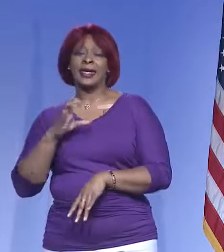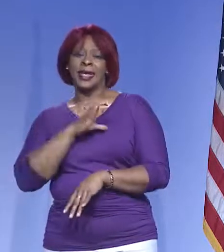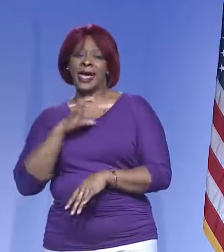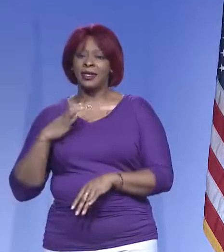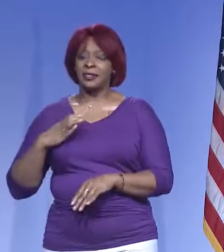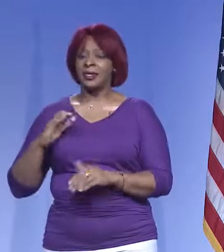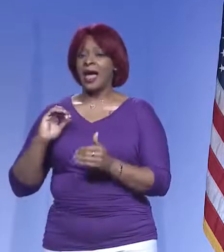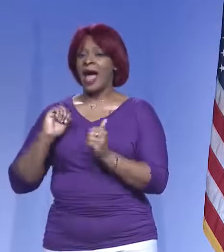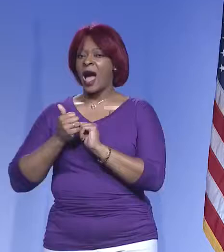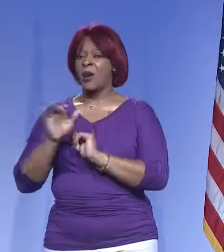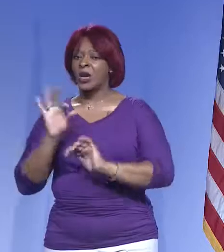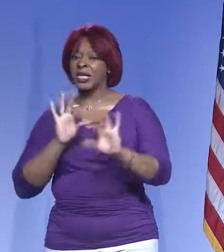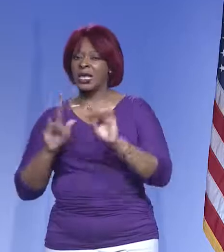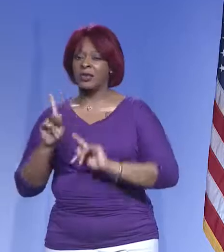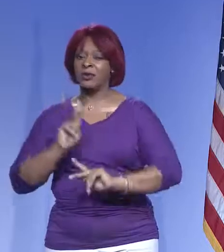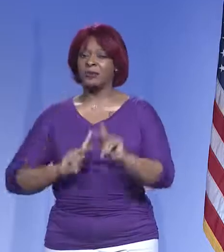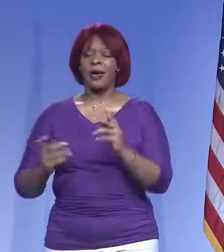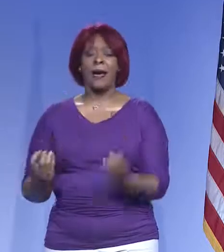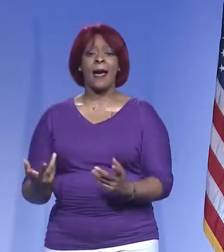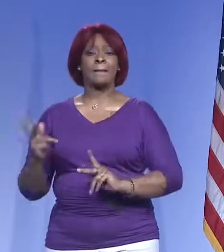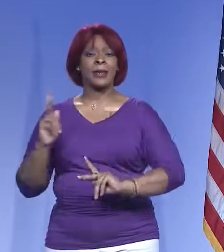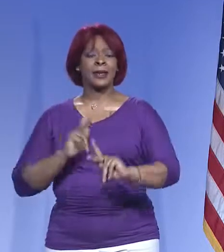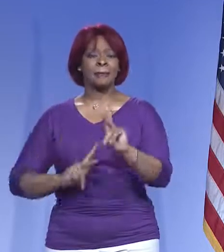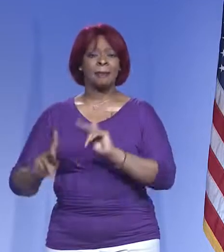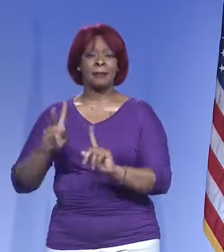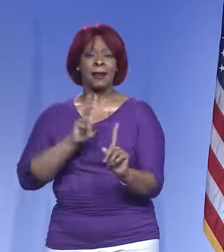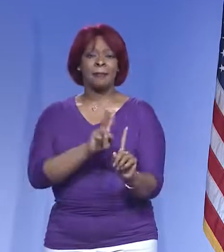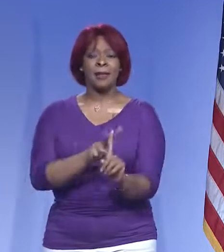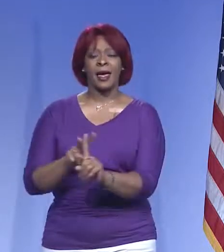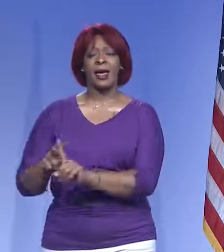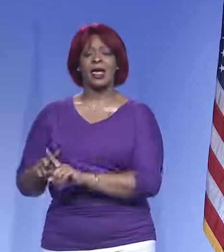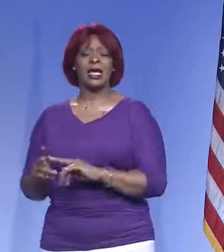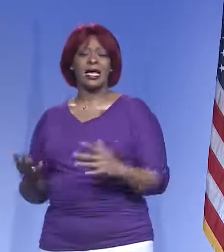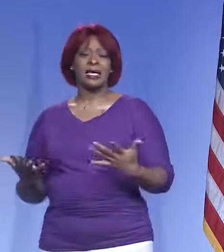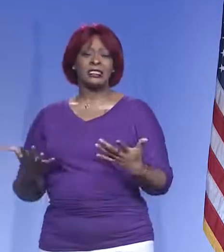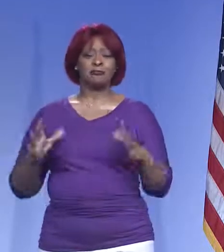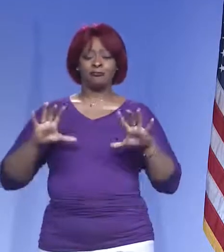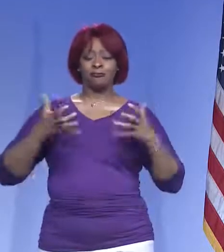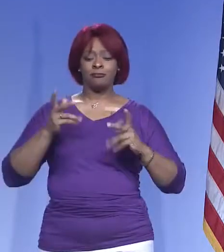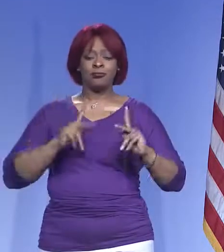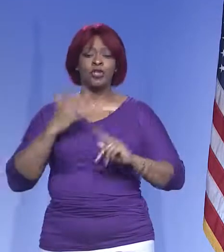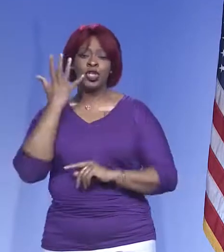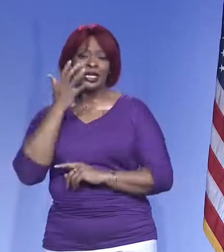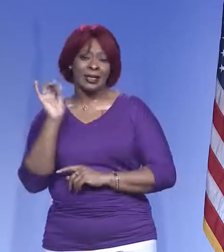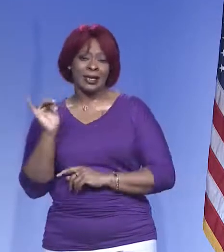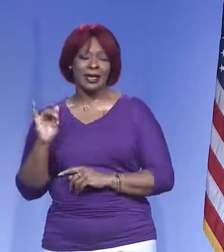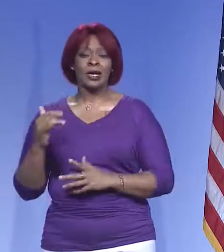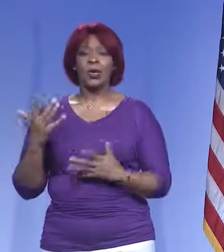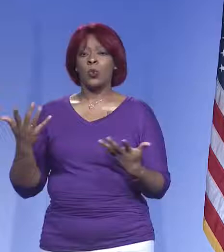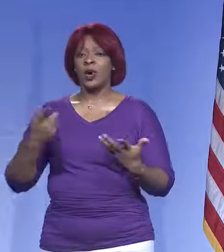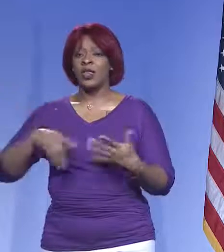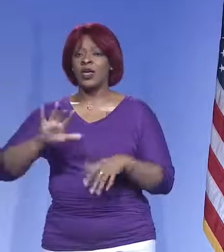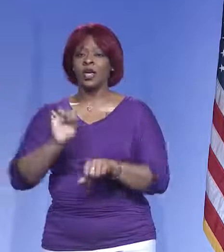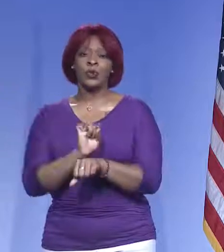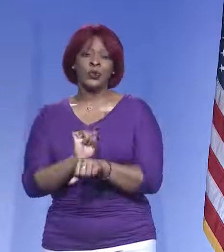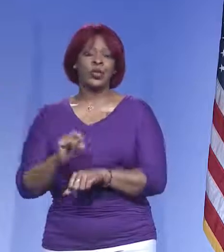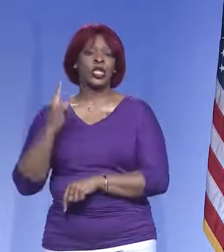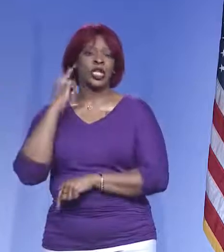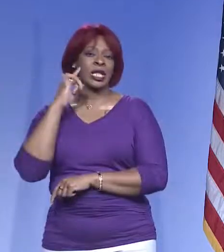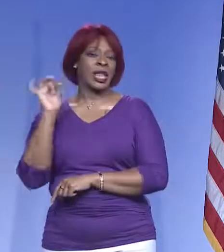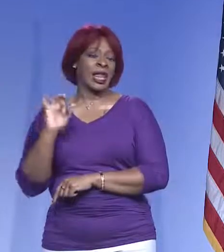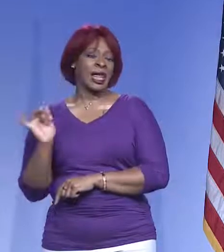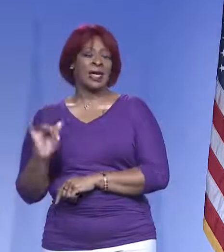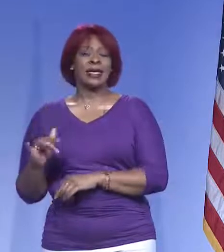people selected? How many people applied? What was the pool like? And then what exactly will they be doing to